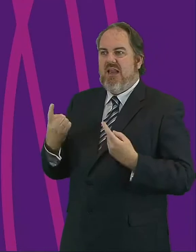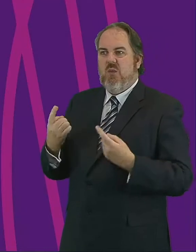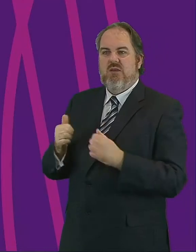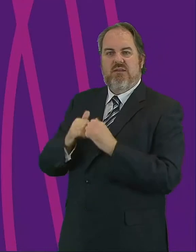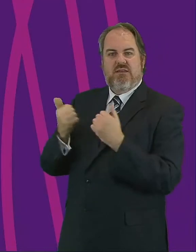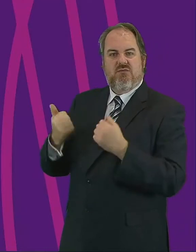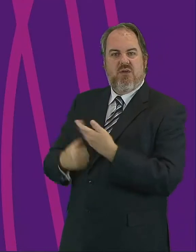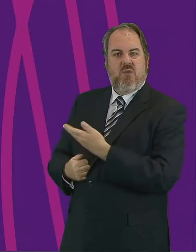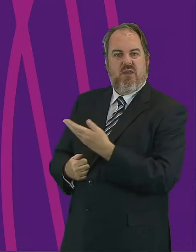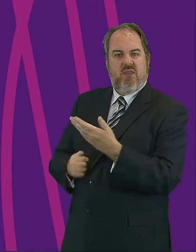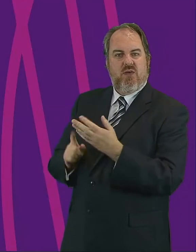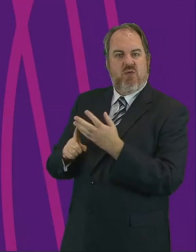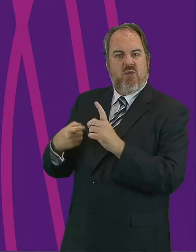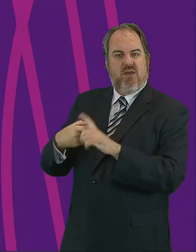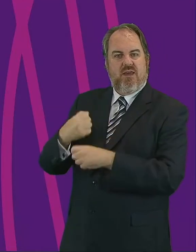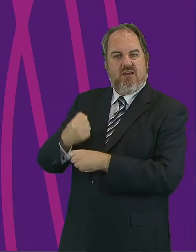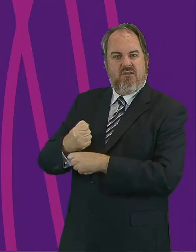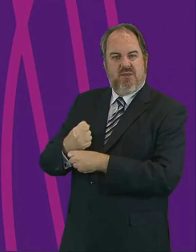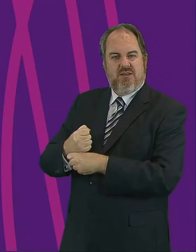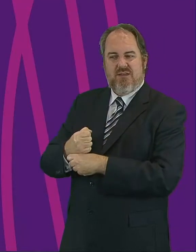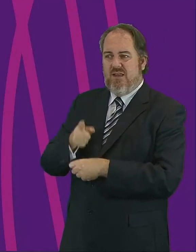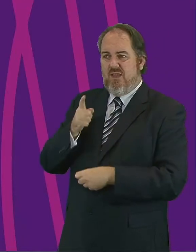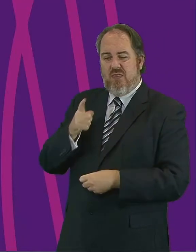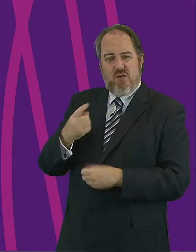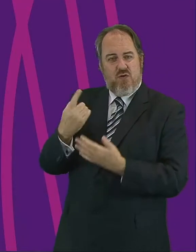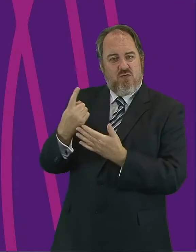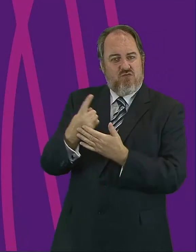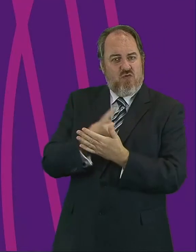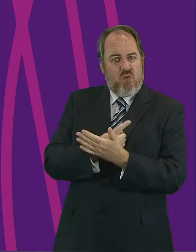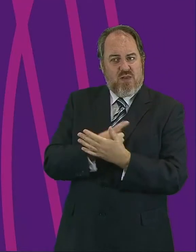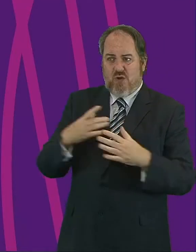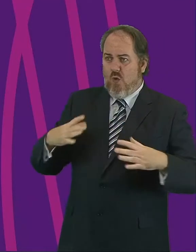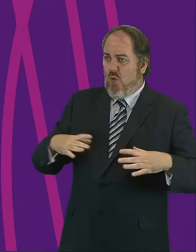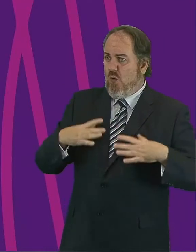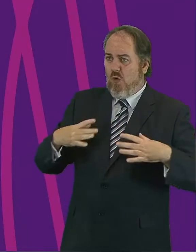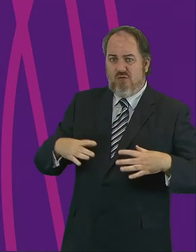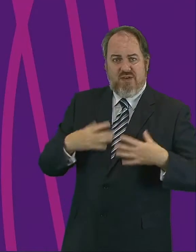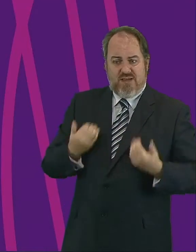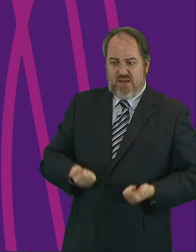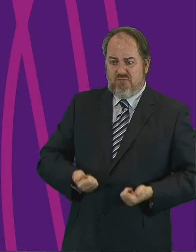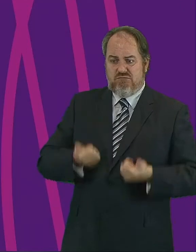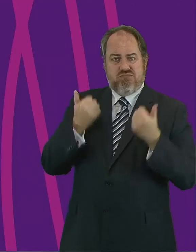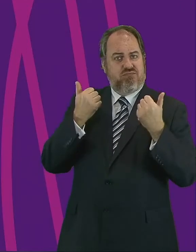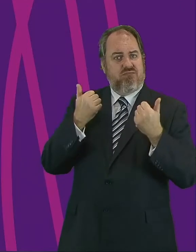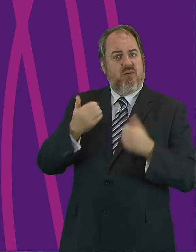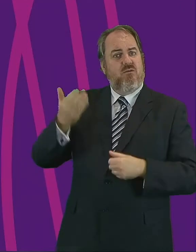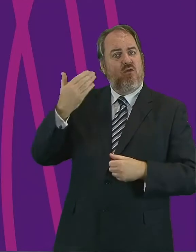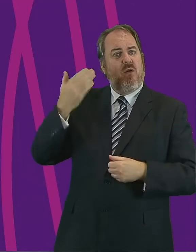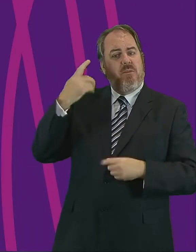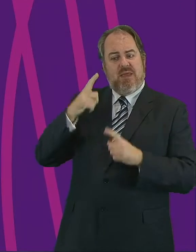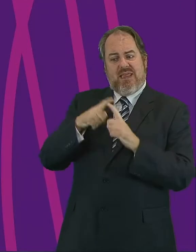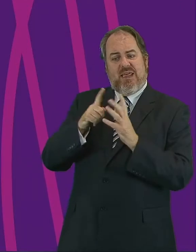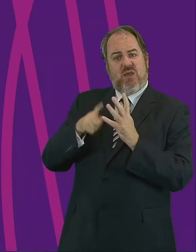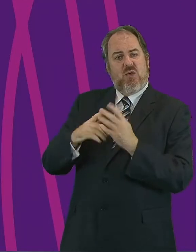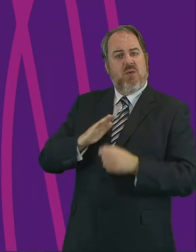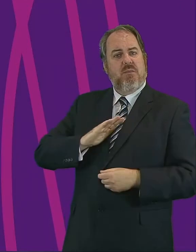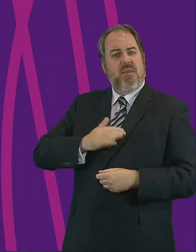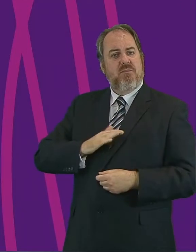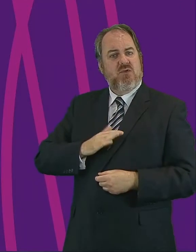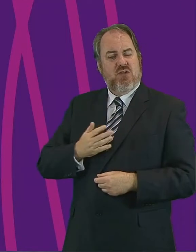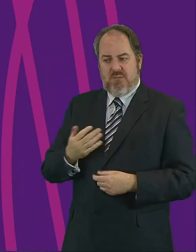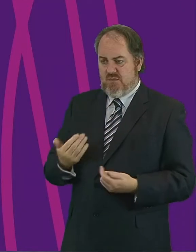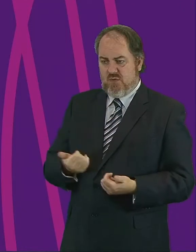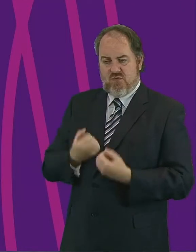dismantles the high-quality system of regulation and protection we inherit from our years in the EU. The effect of the